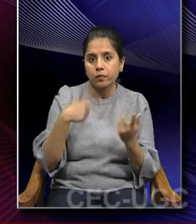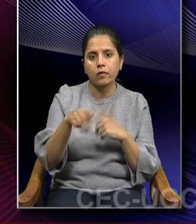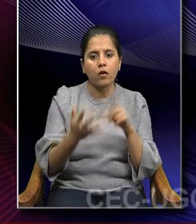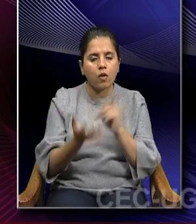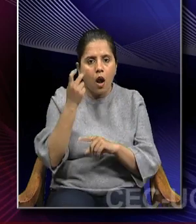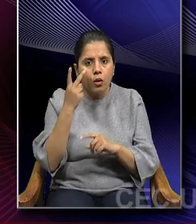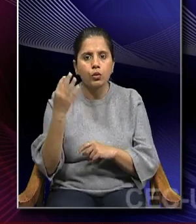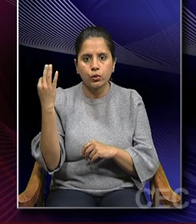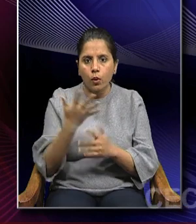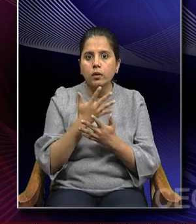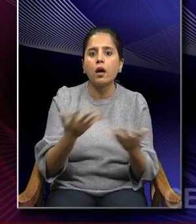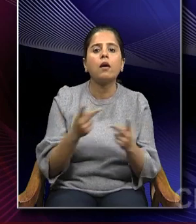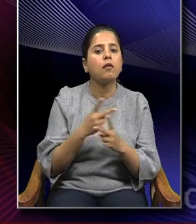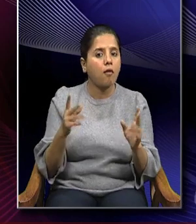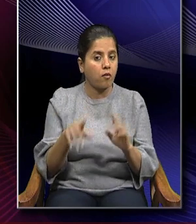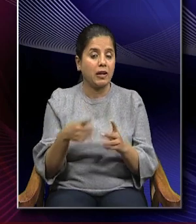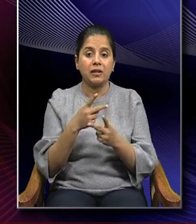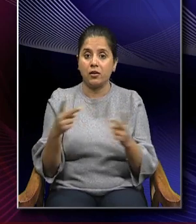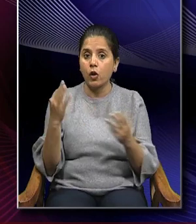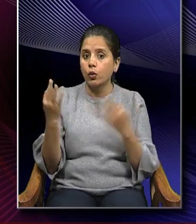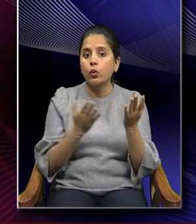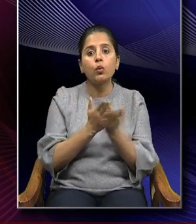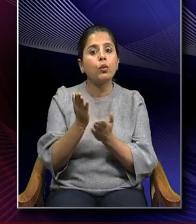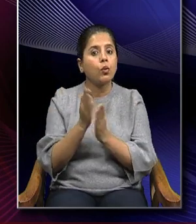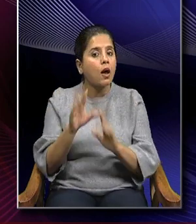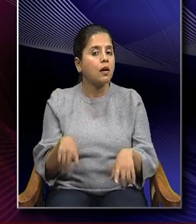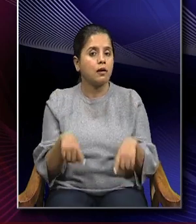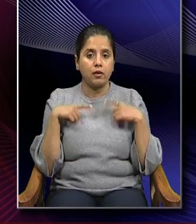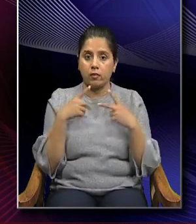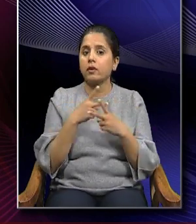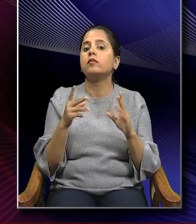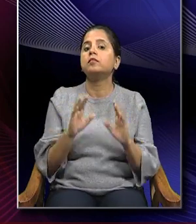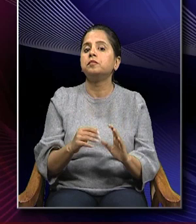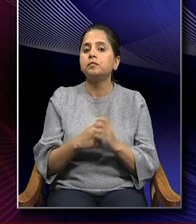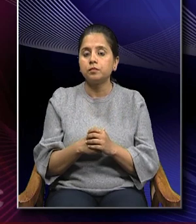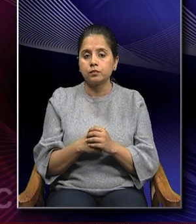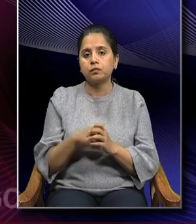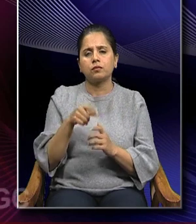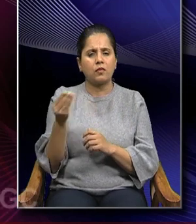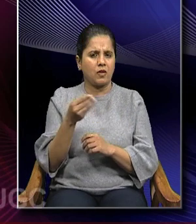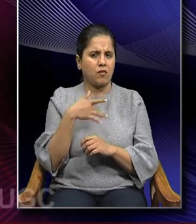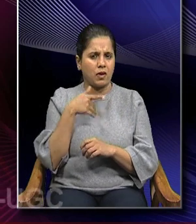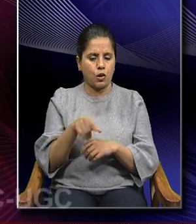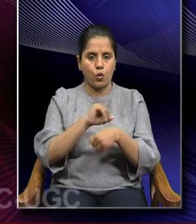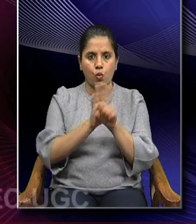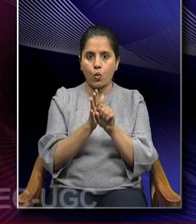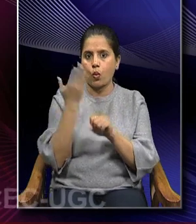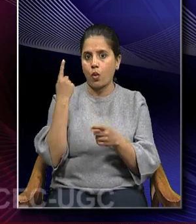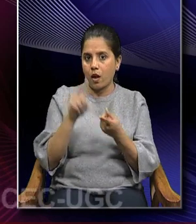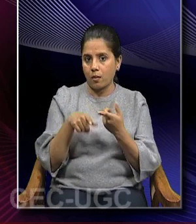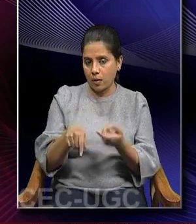the new product also. There are different new ways of living also. Just like in COVID, in the pandemic